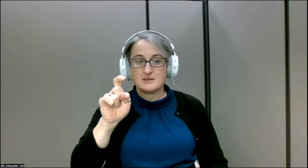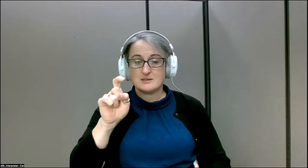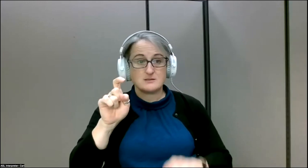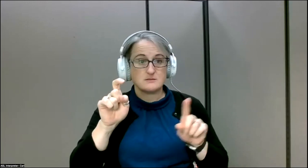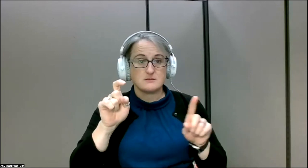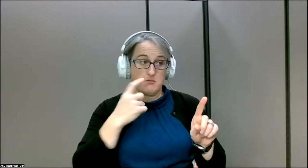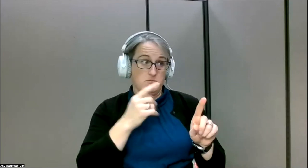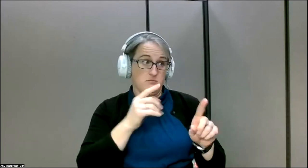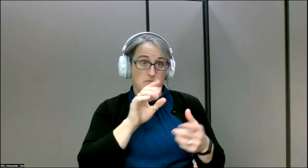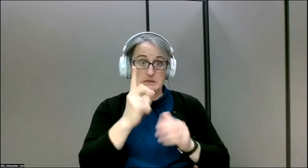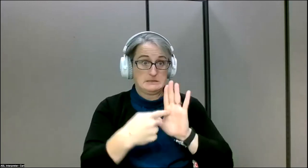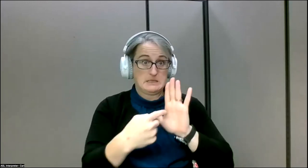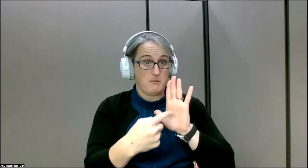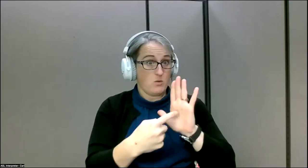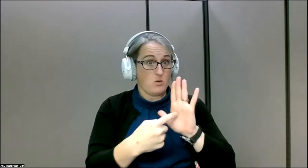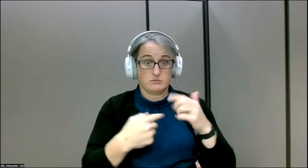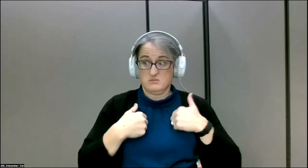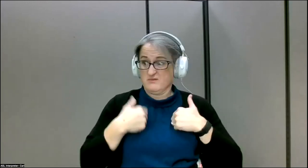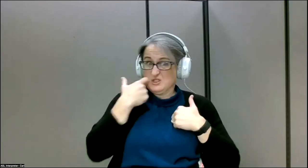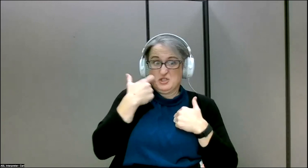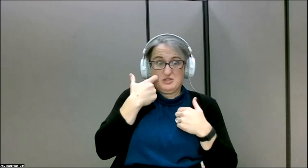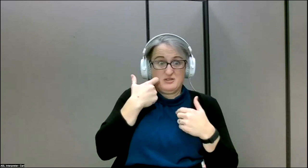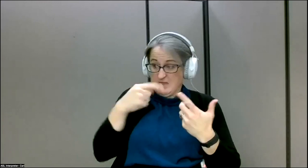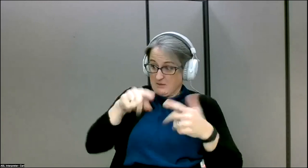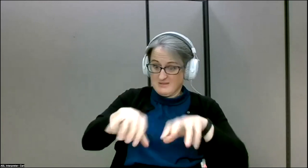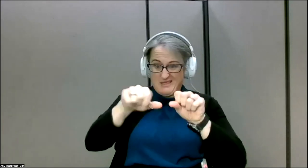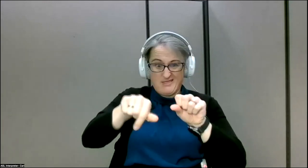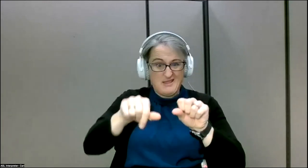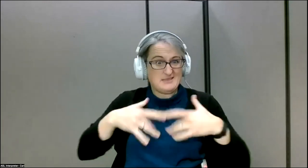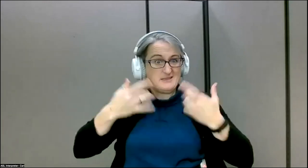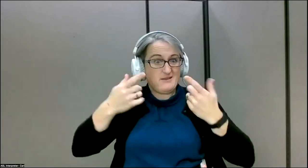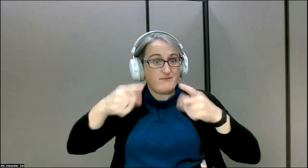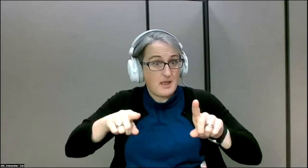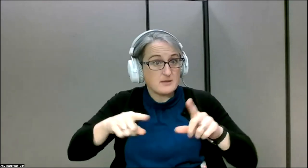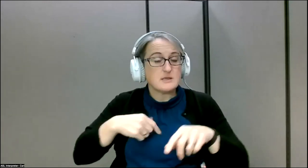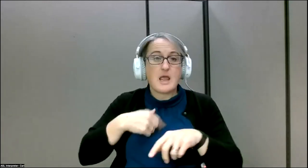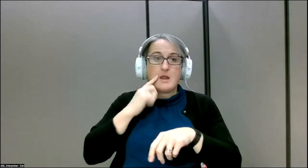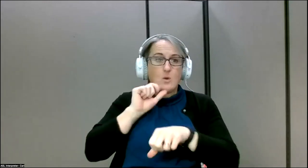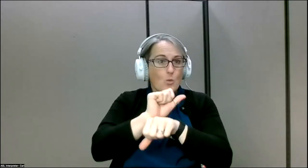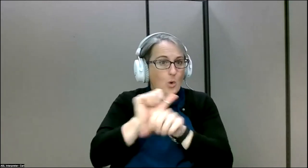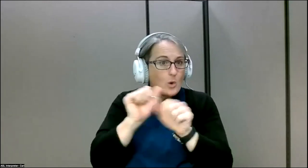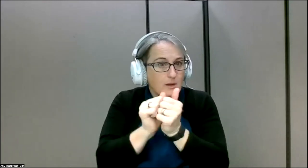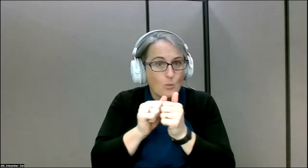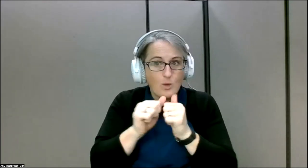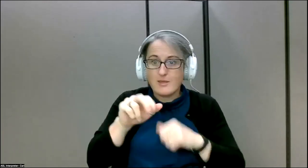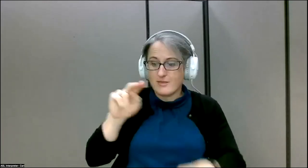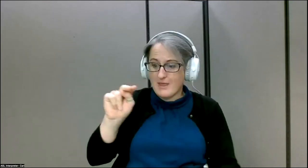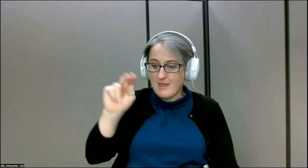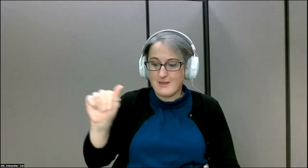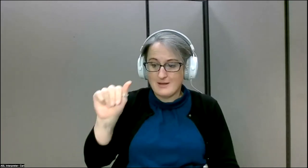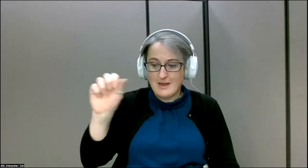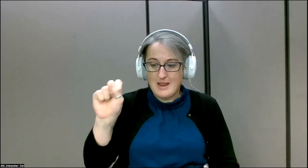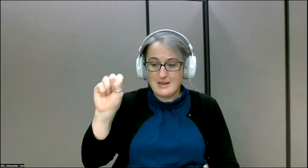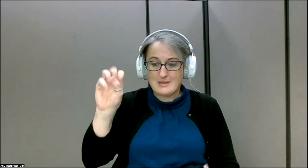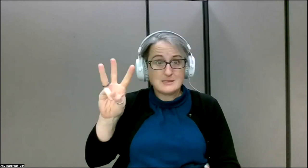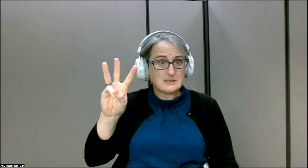and working with NASW on the setup. I think there's some hesitation to have these types of events that are fully